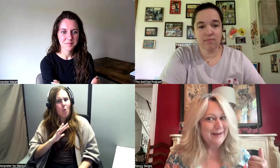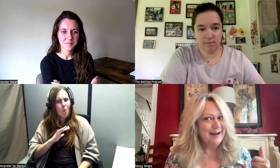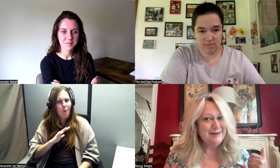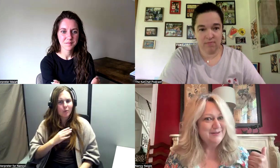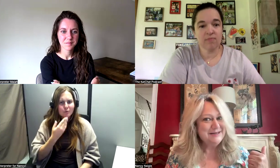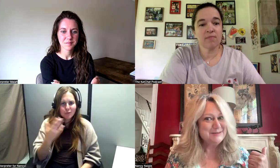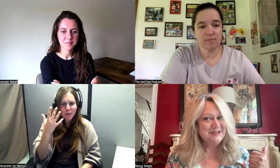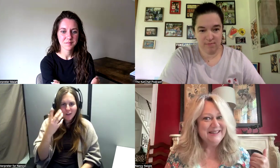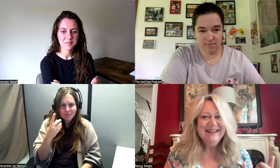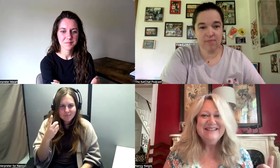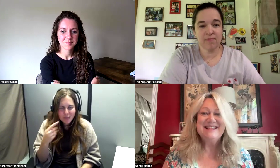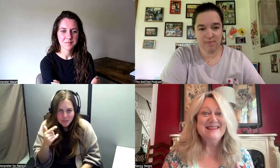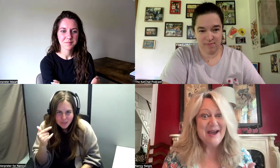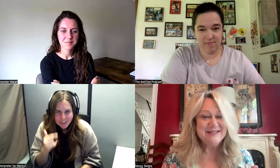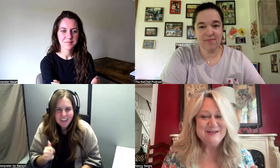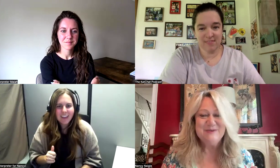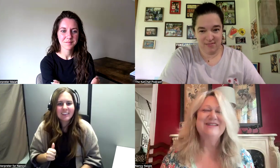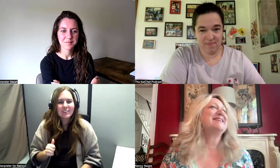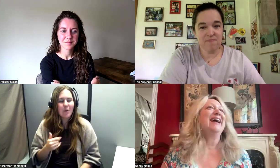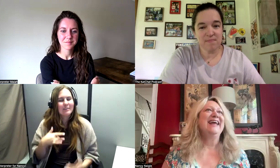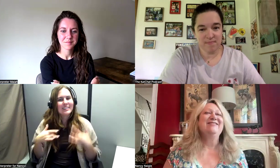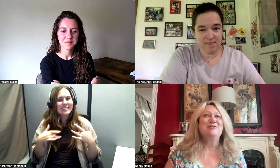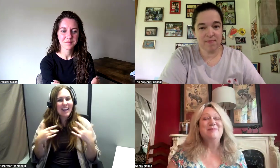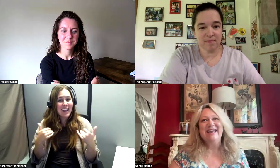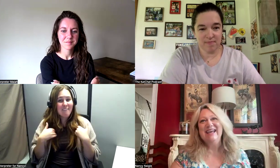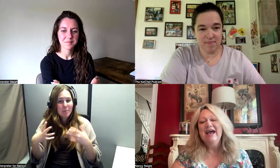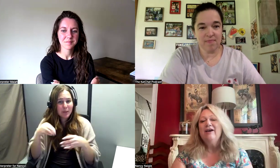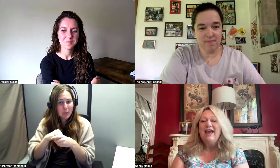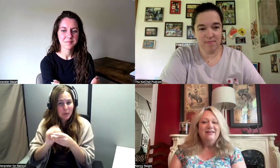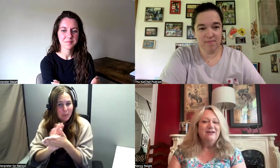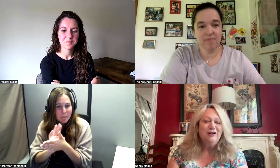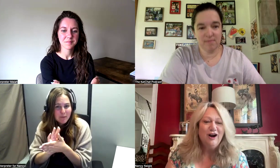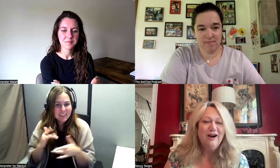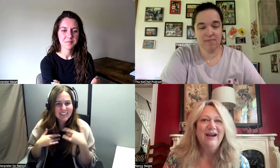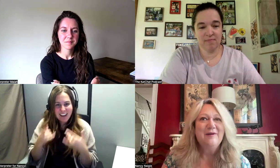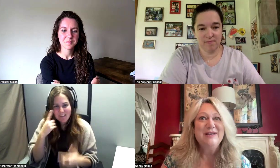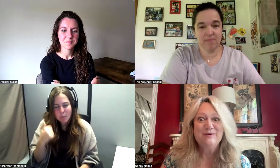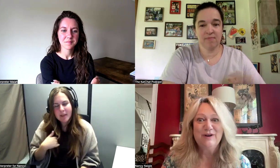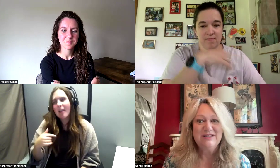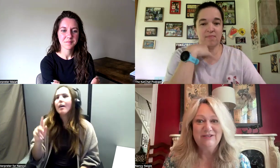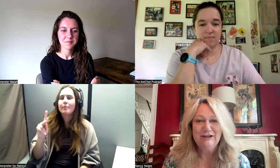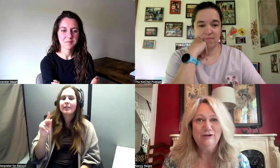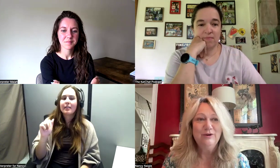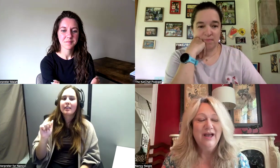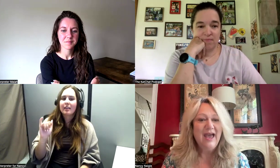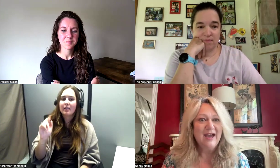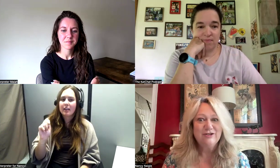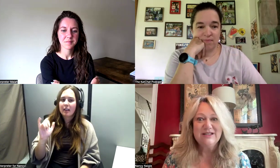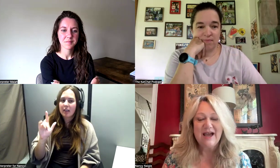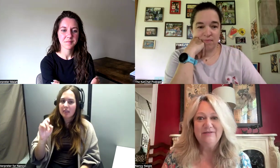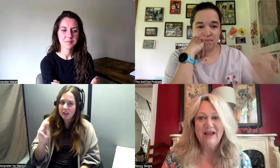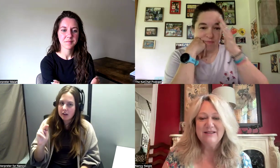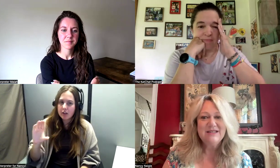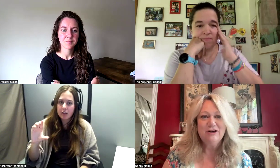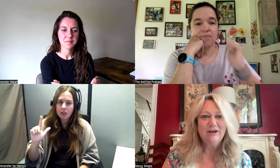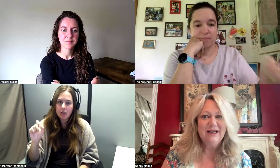but I got him on this one. So that was super exciting for me. Caitlin Clark is a relatively new actress.